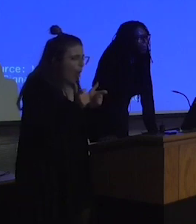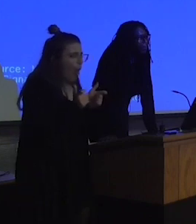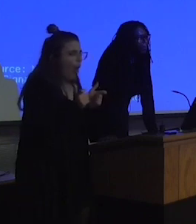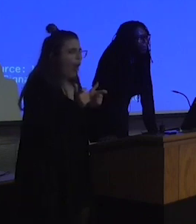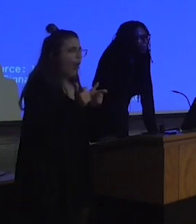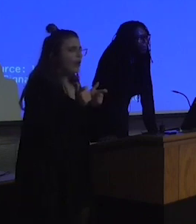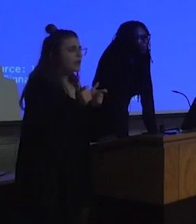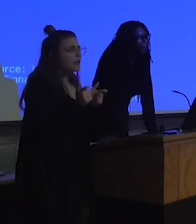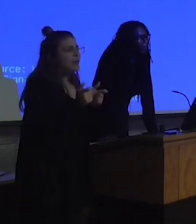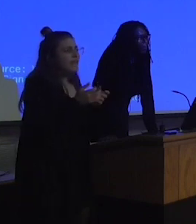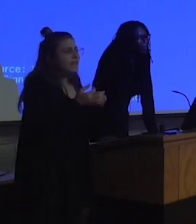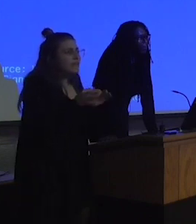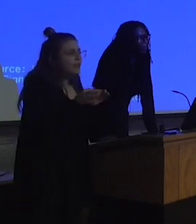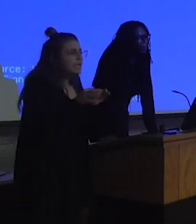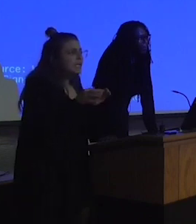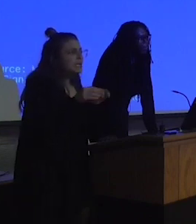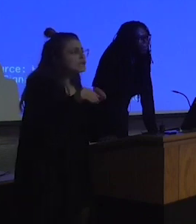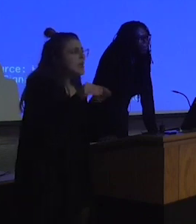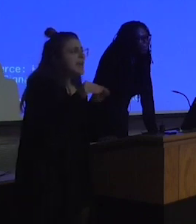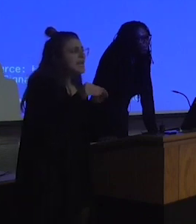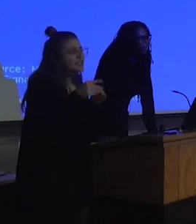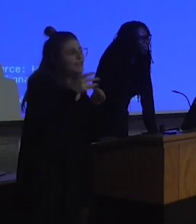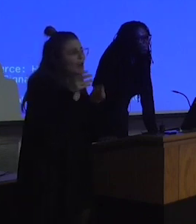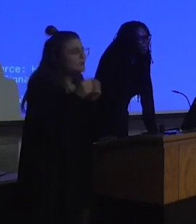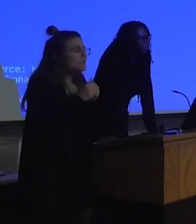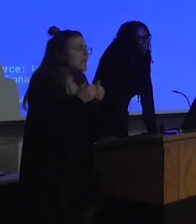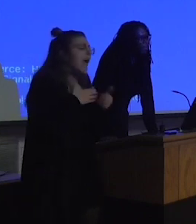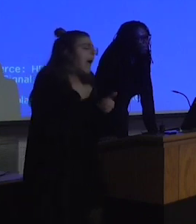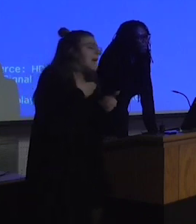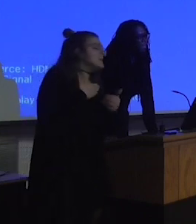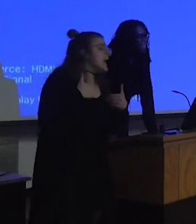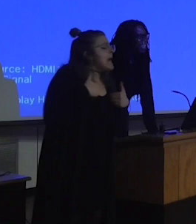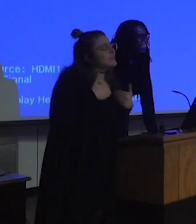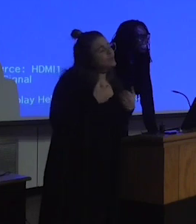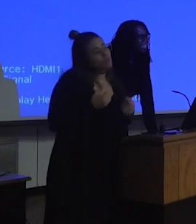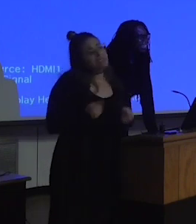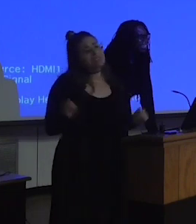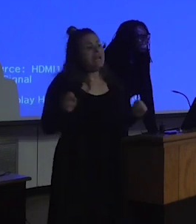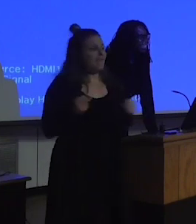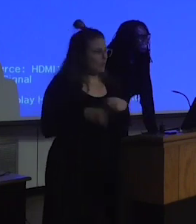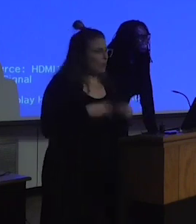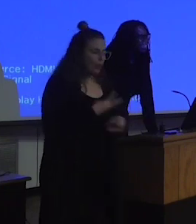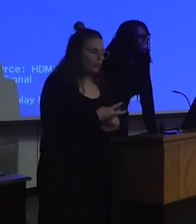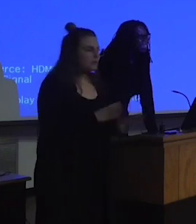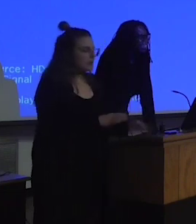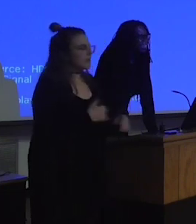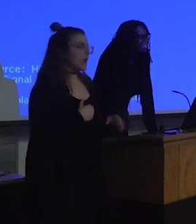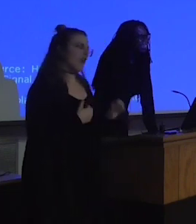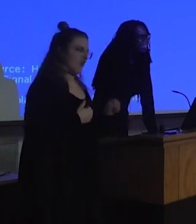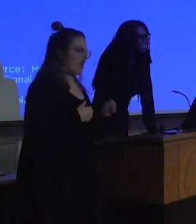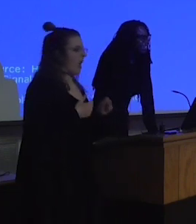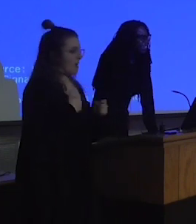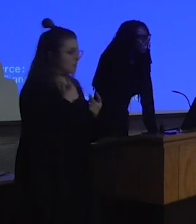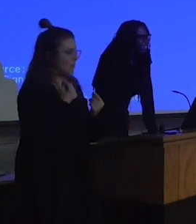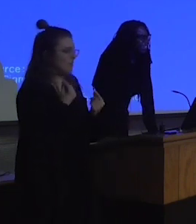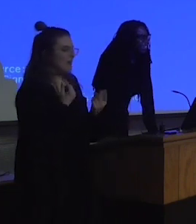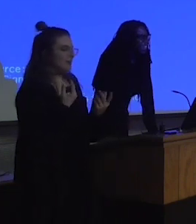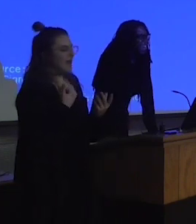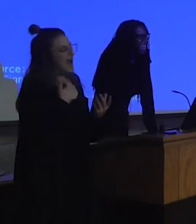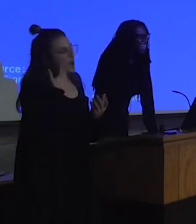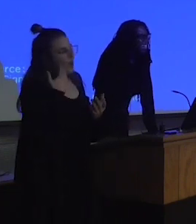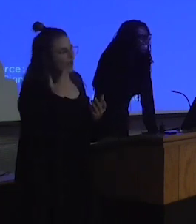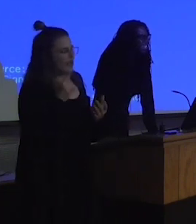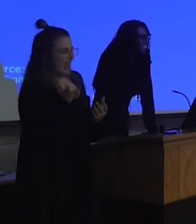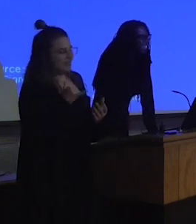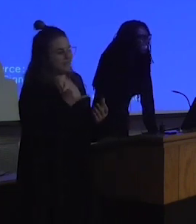small free-range farms with like free-range happy animals are gonna save the world. Oh, yeah. I was wondering, like, obviously that logic is so flawed,